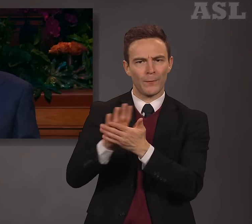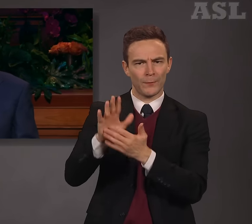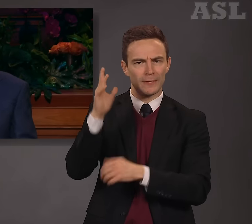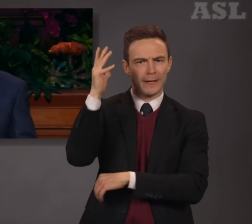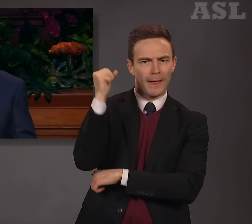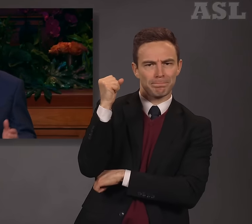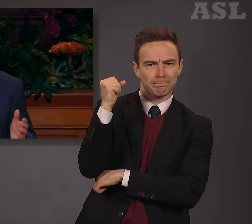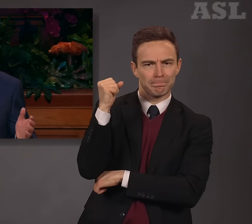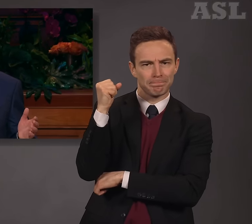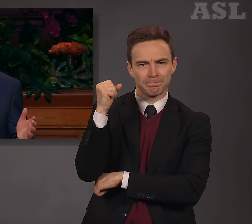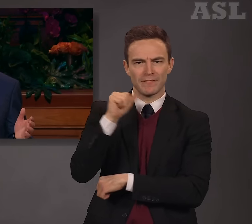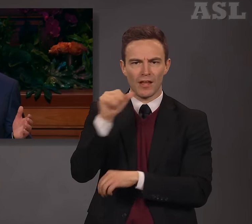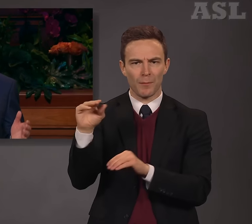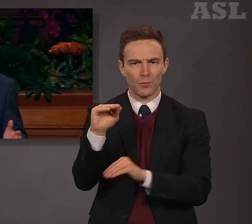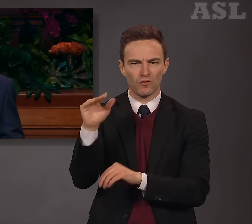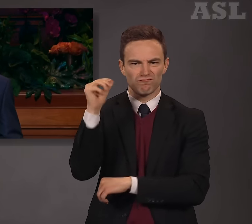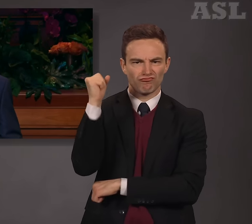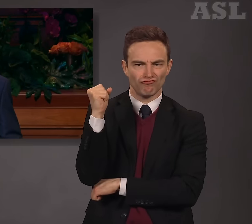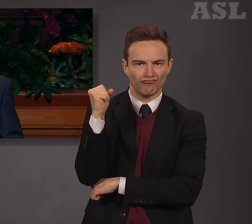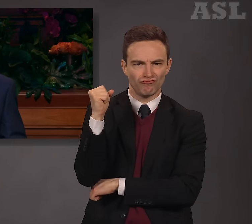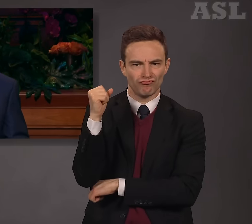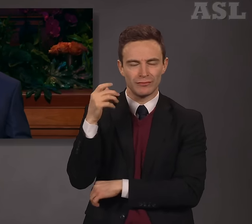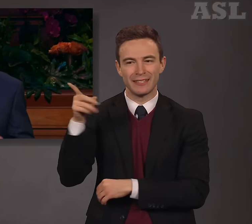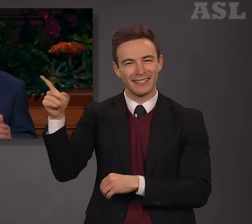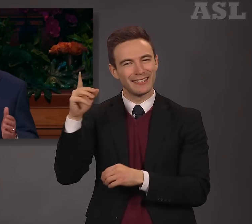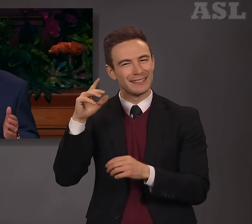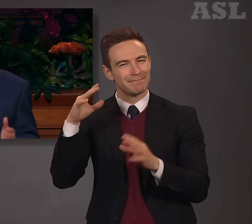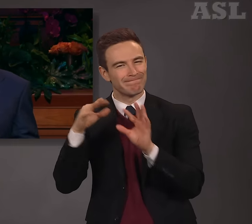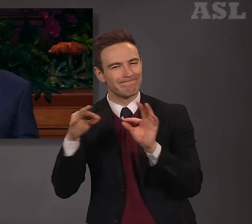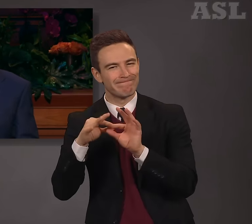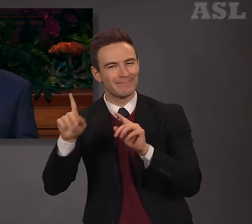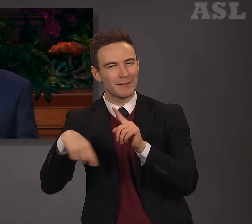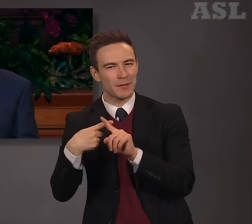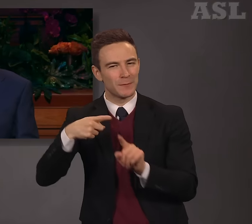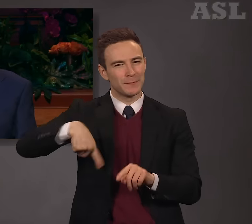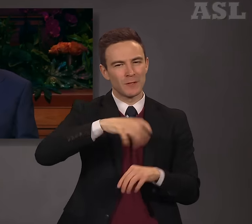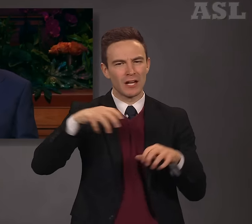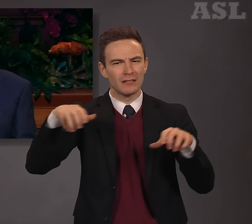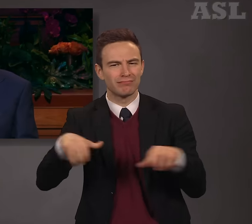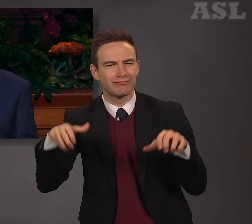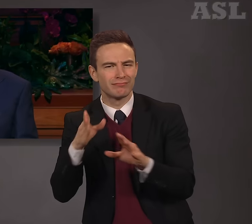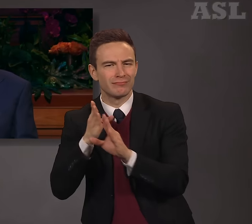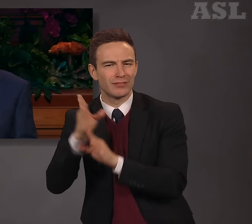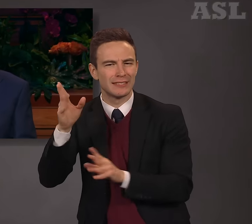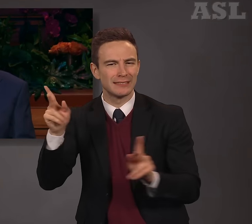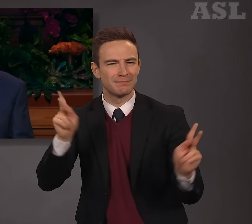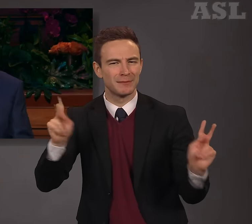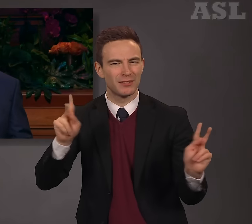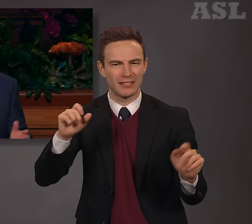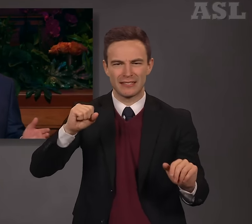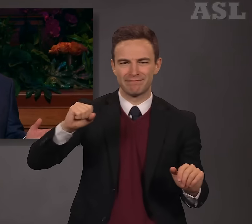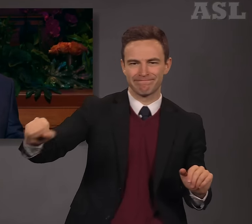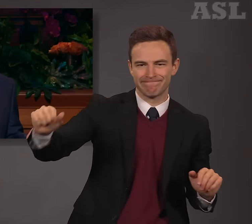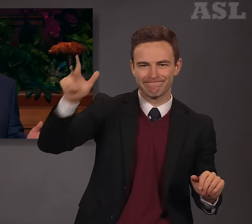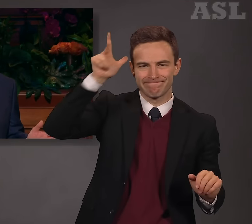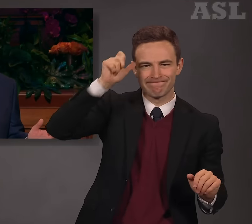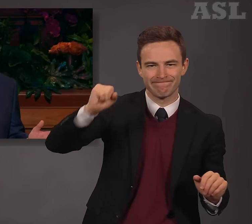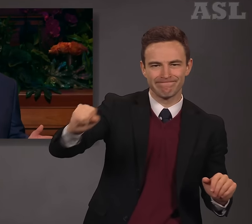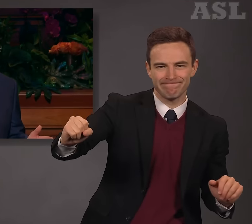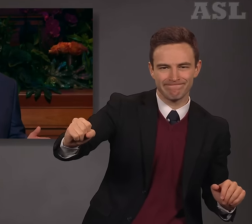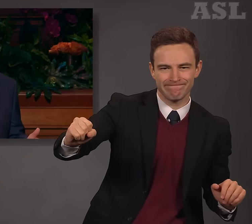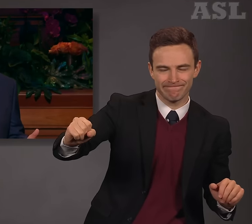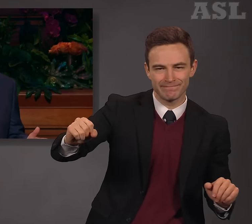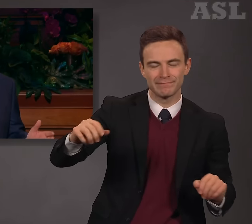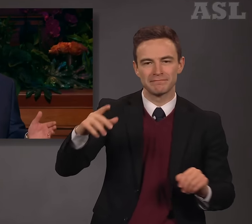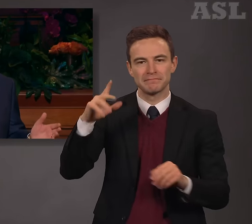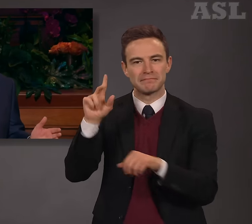place. He spoke of a righteous people, resisting the deceptions of the adversary, disciplining their